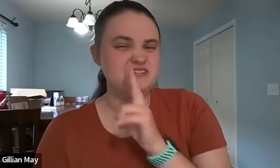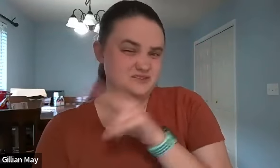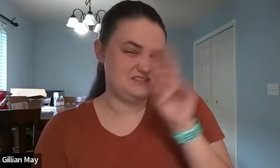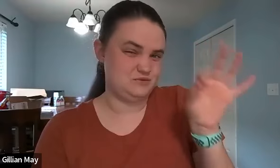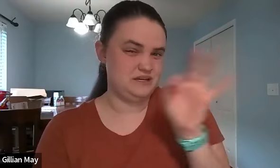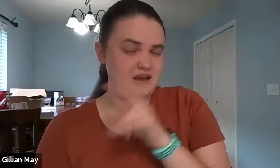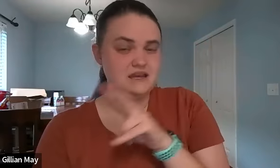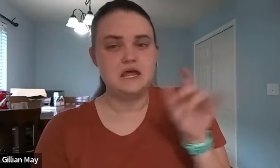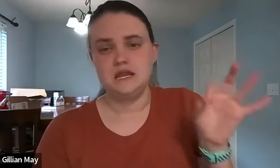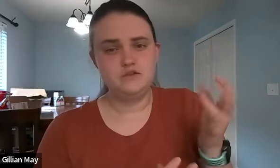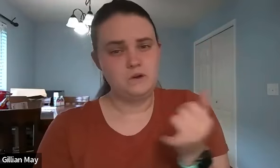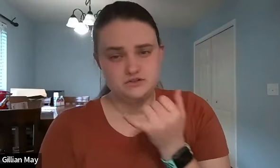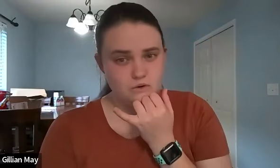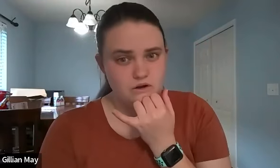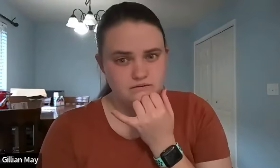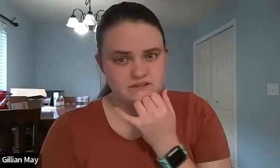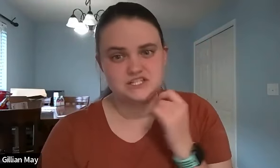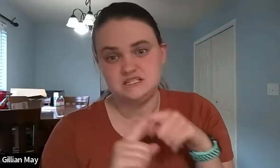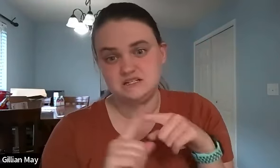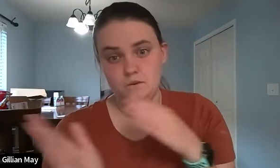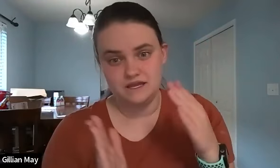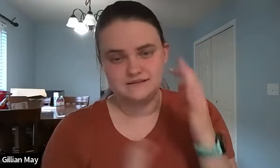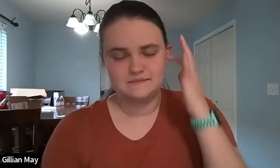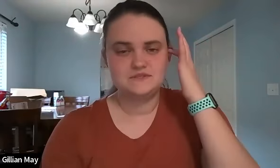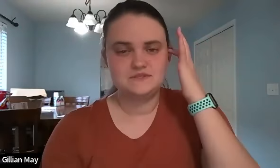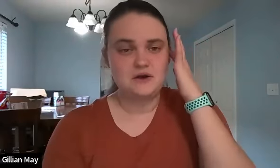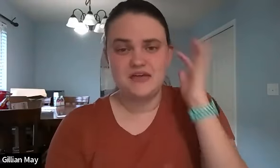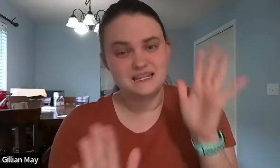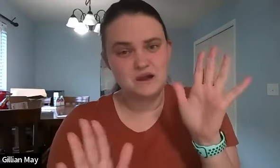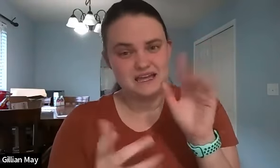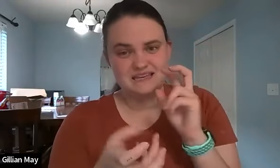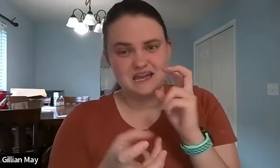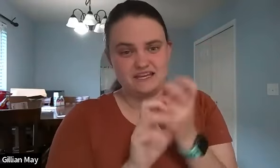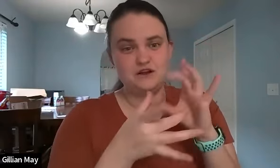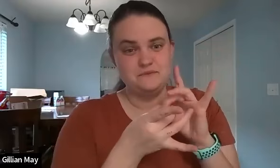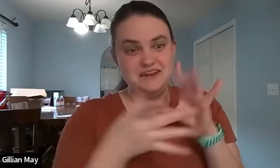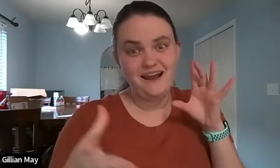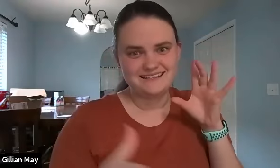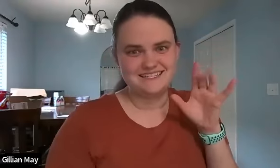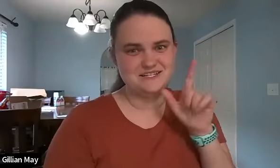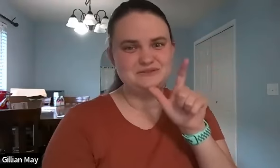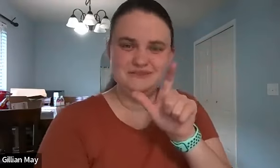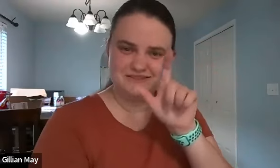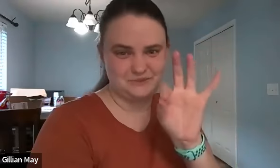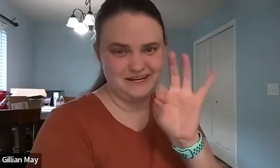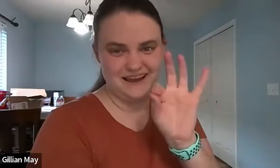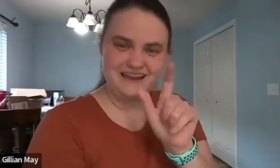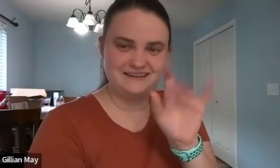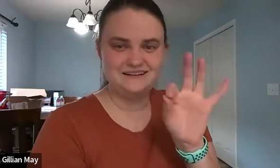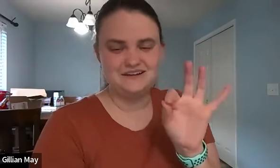use the 29. Neither one is wrong. It's just different ways. So that's why it's kind of like it's hard for me not to do the 29.